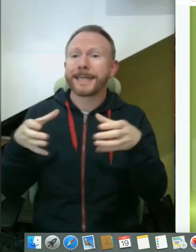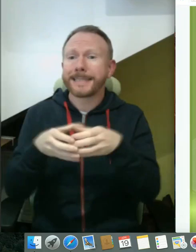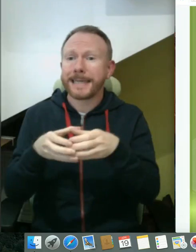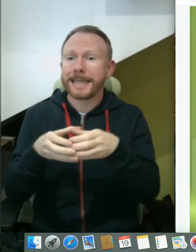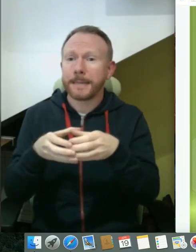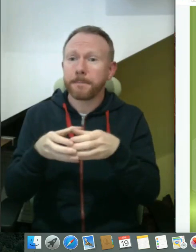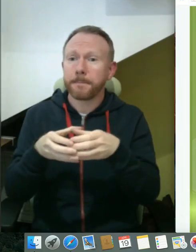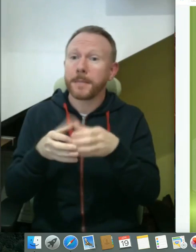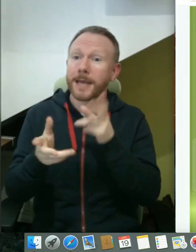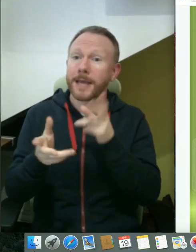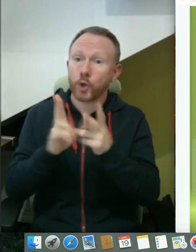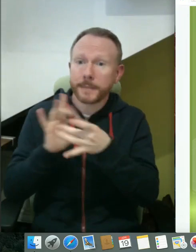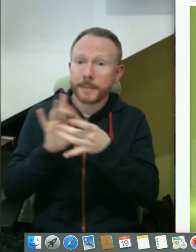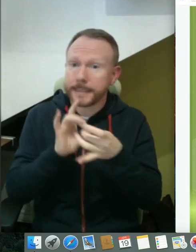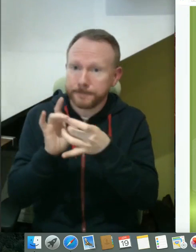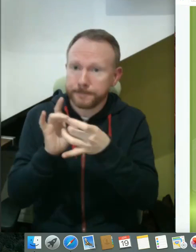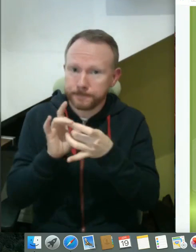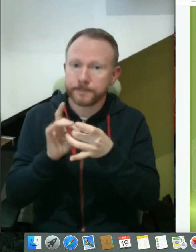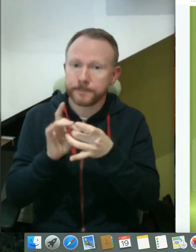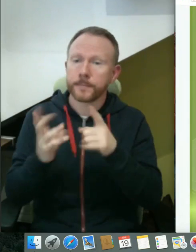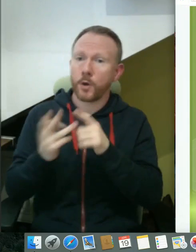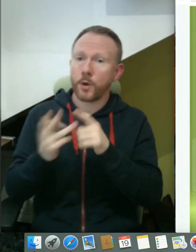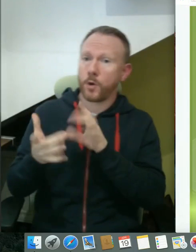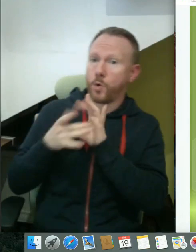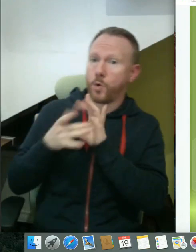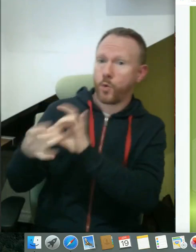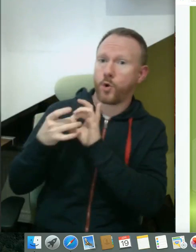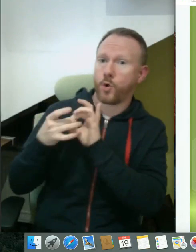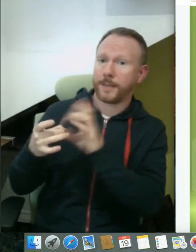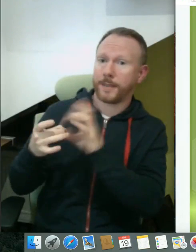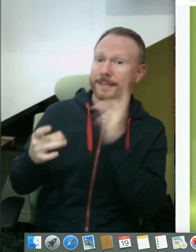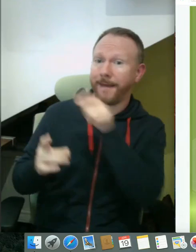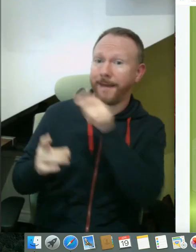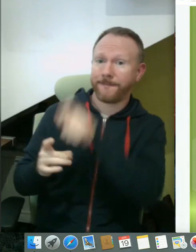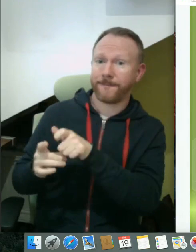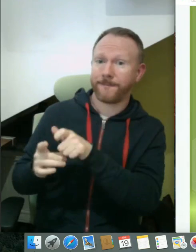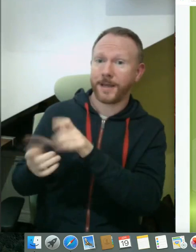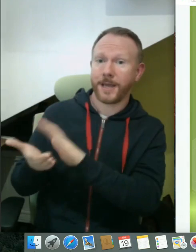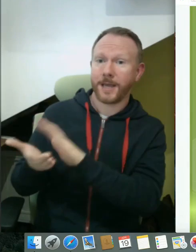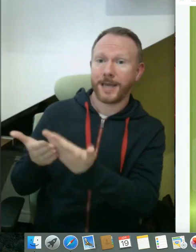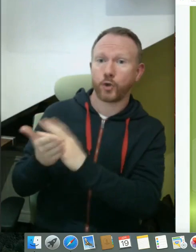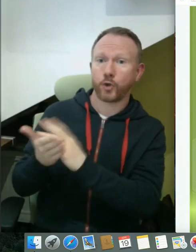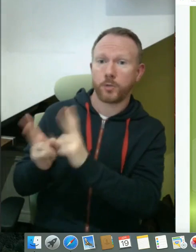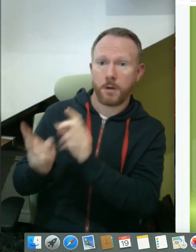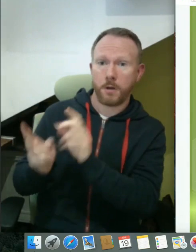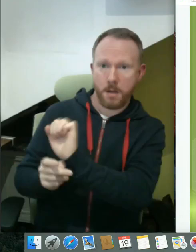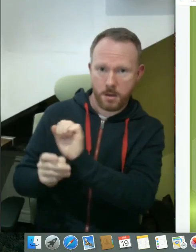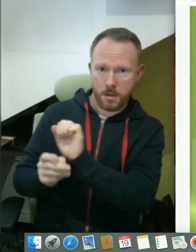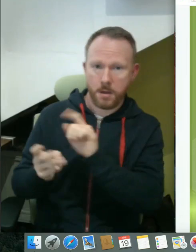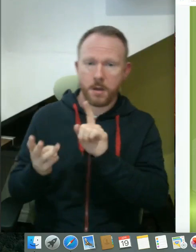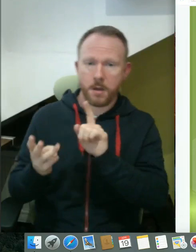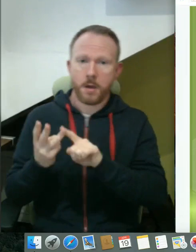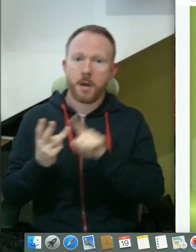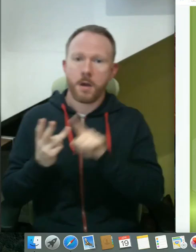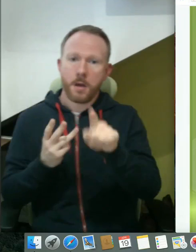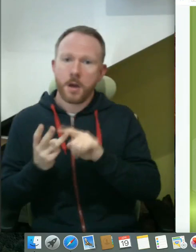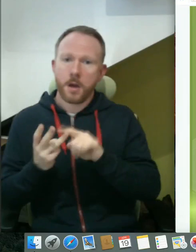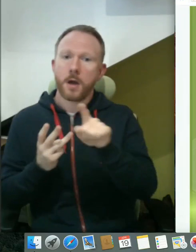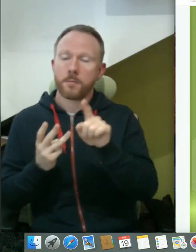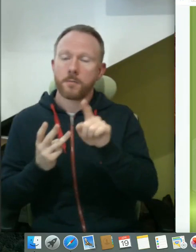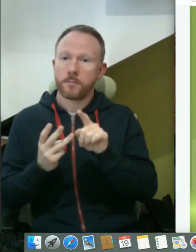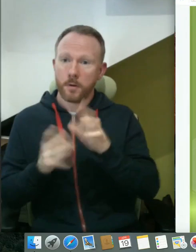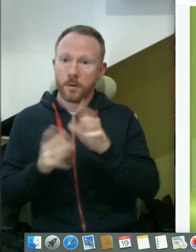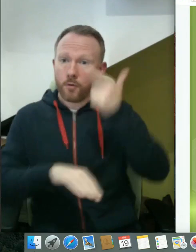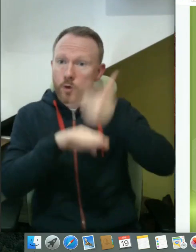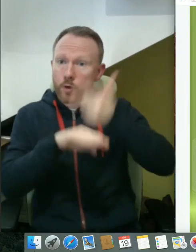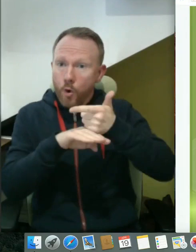covers collaborating with deaf interpreters, the visual recording of statements and interpretations,